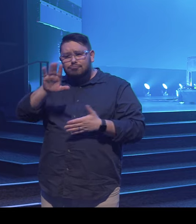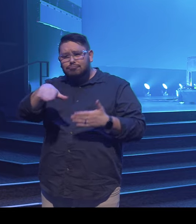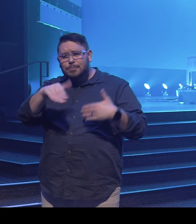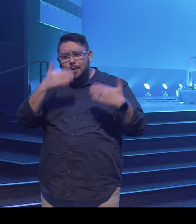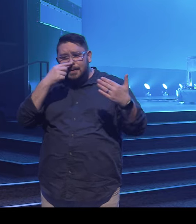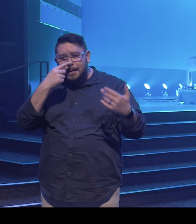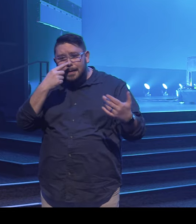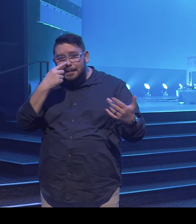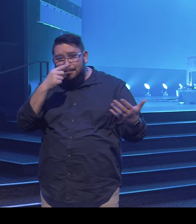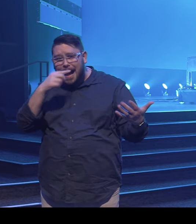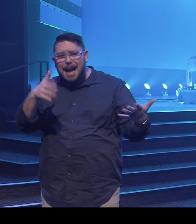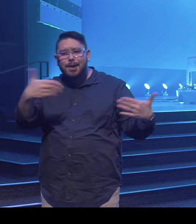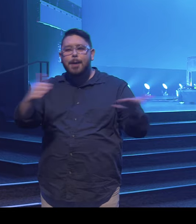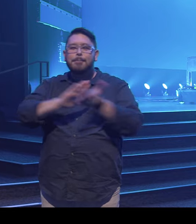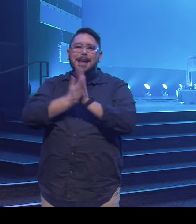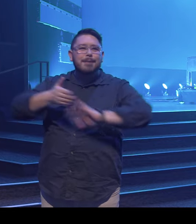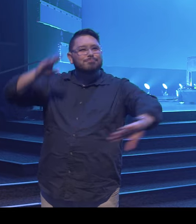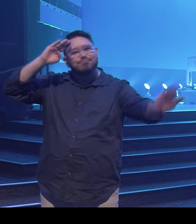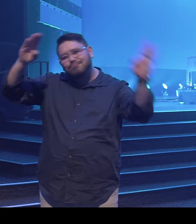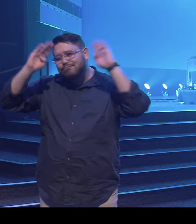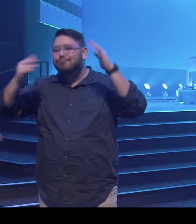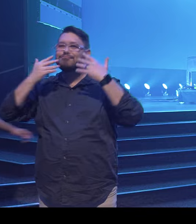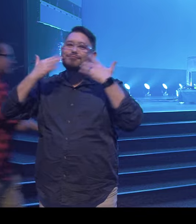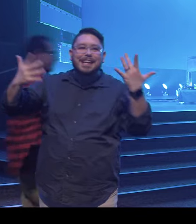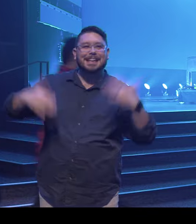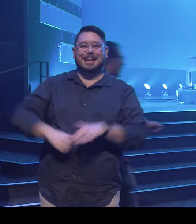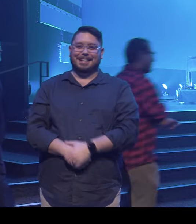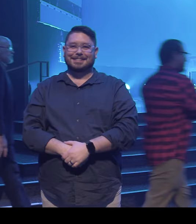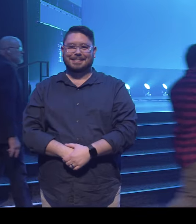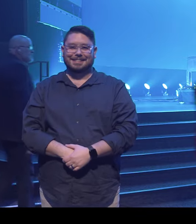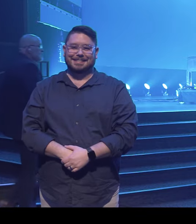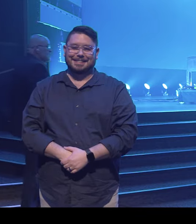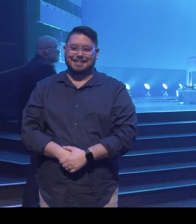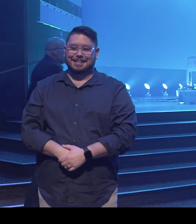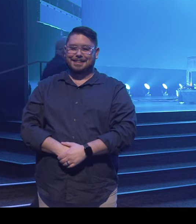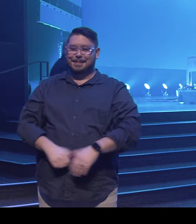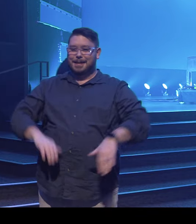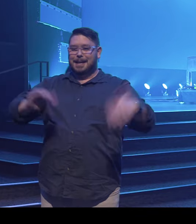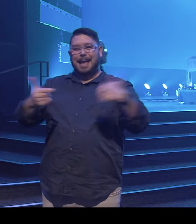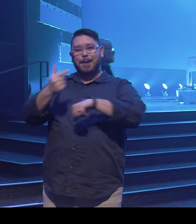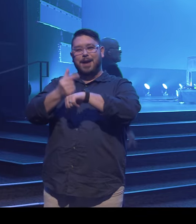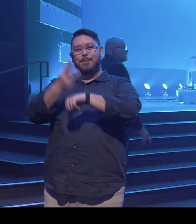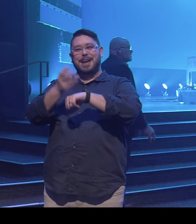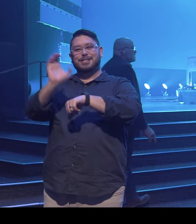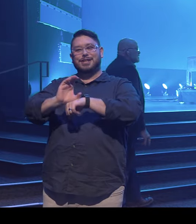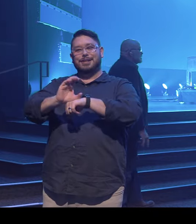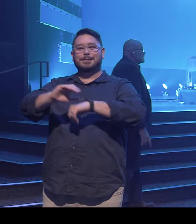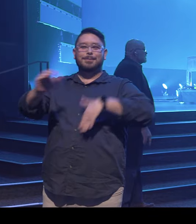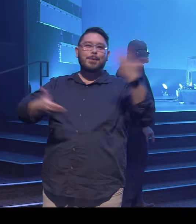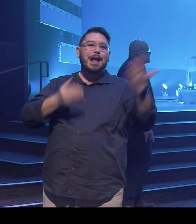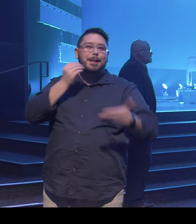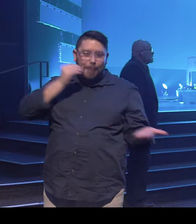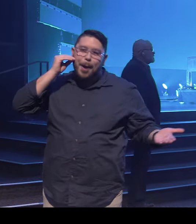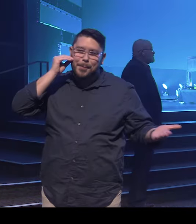friendly, welcome a member of your church family. Welcome to Gateway Church. Welcome home.